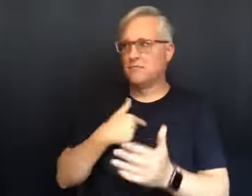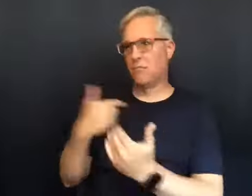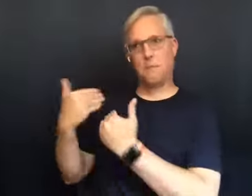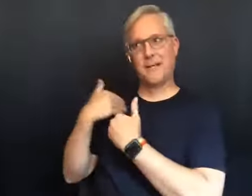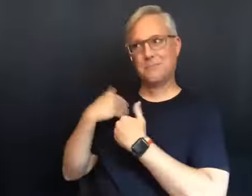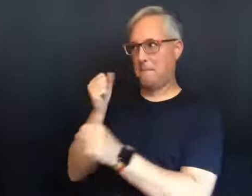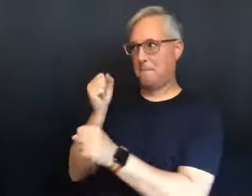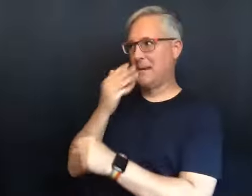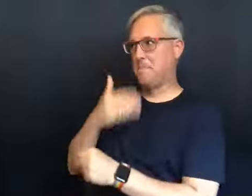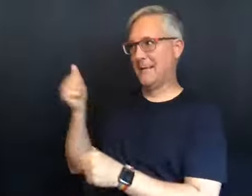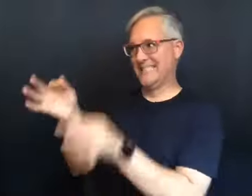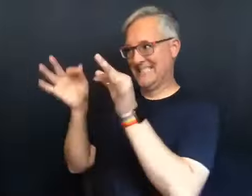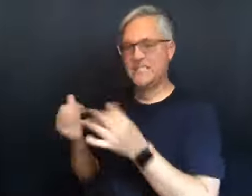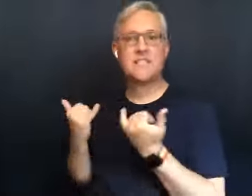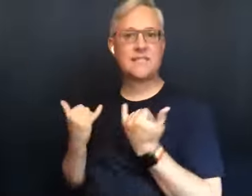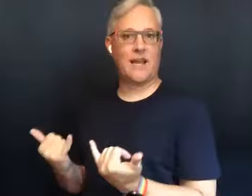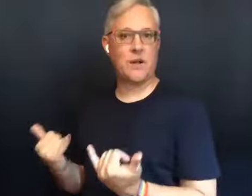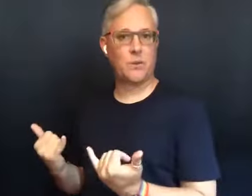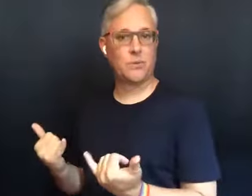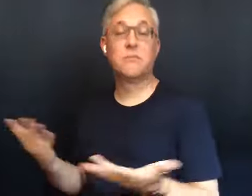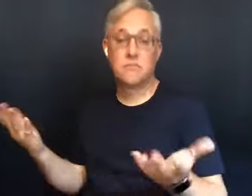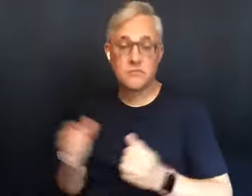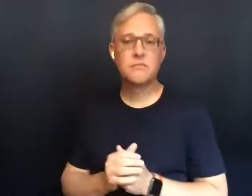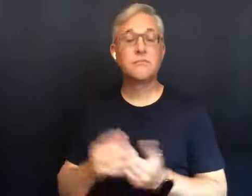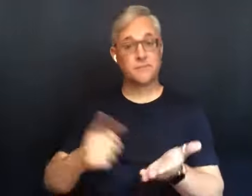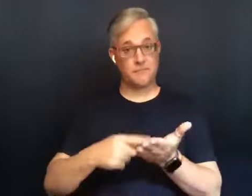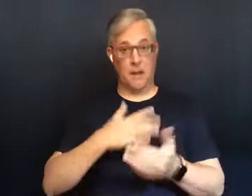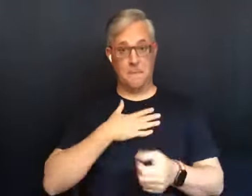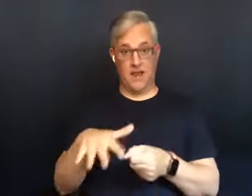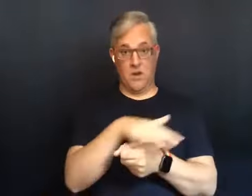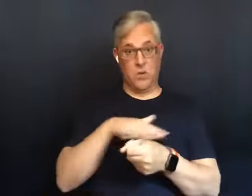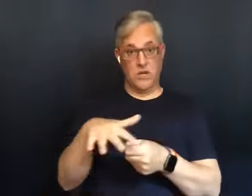as a GSR, you have that responsibility to make the best decision for AA.